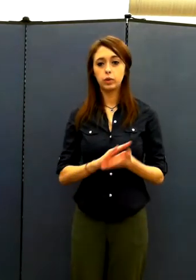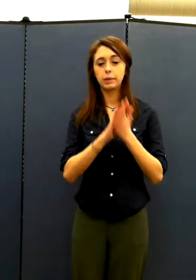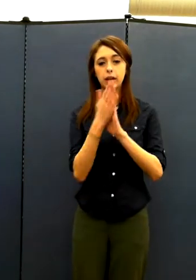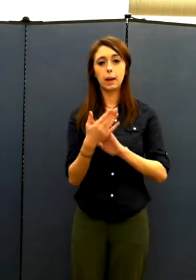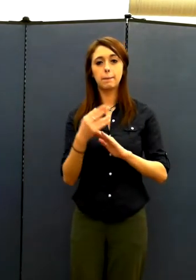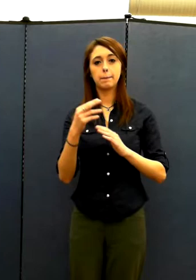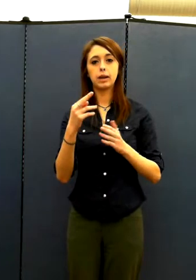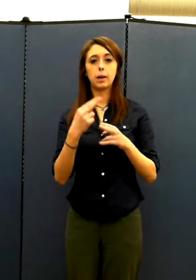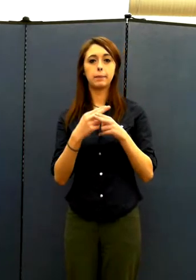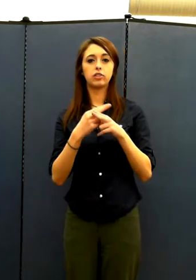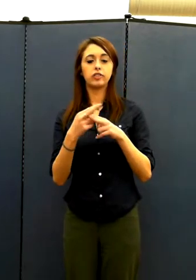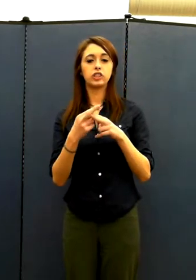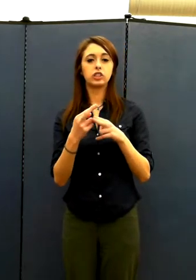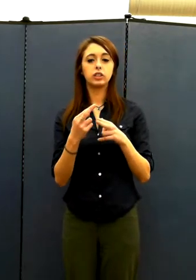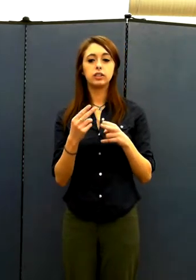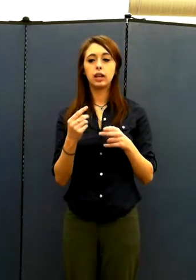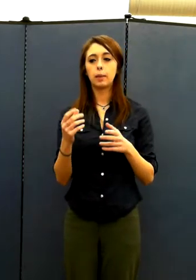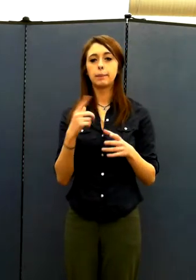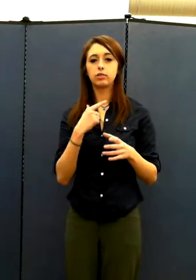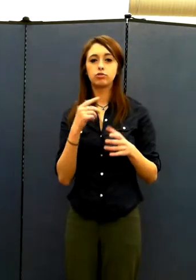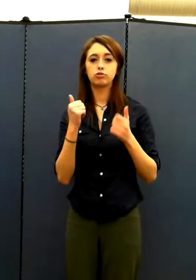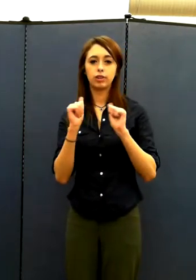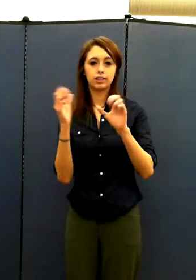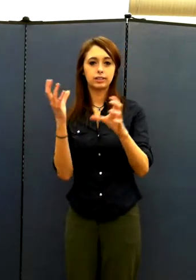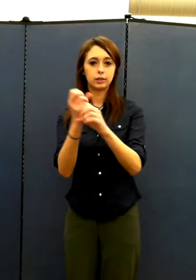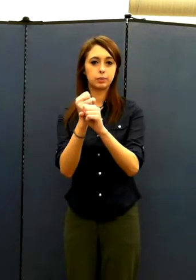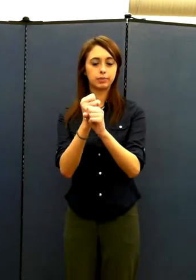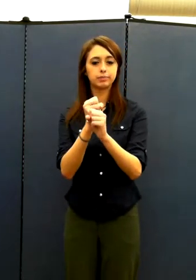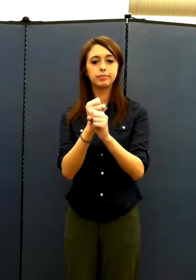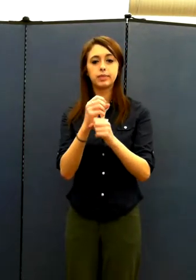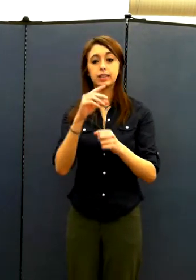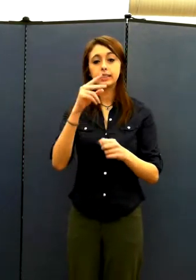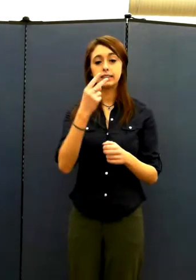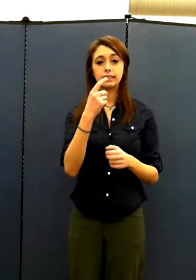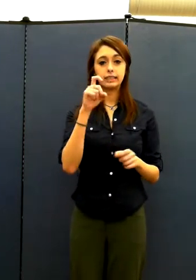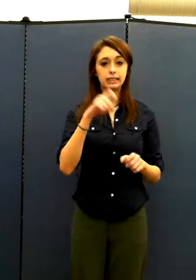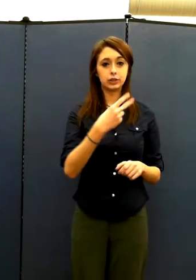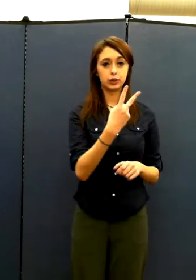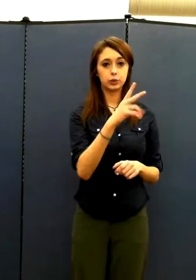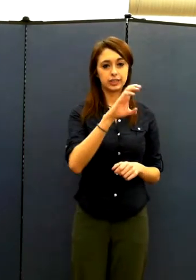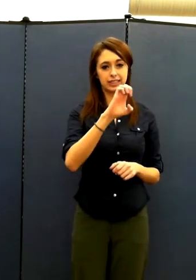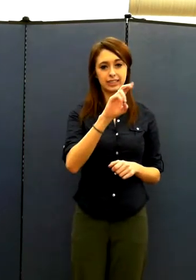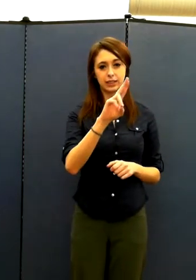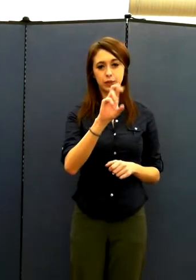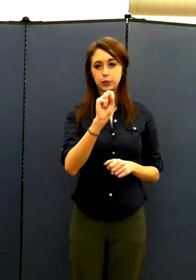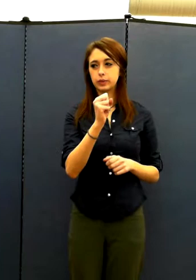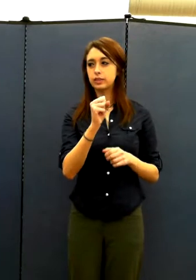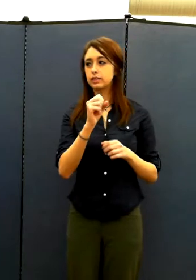summarize this up. You need 2 CEUs. CEUs is continued educational units, continued